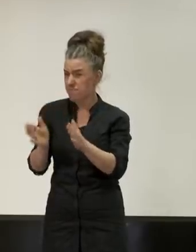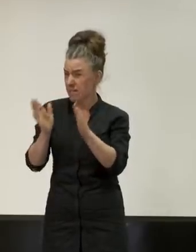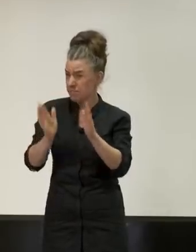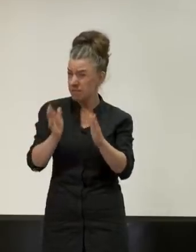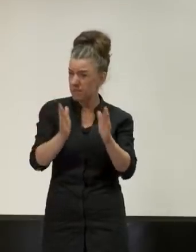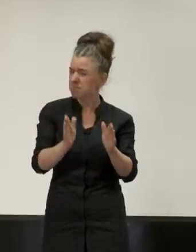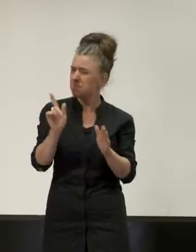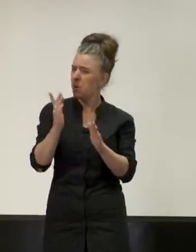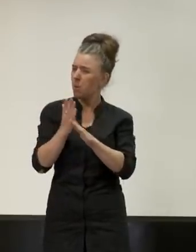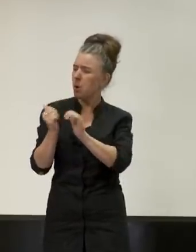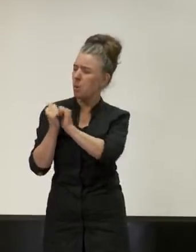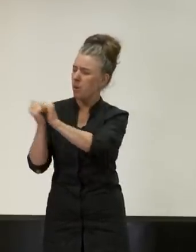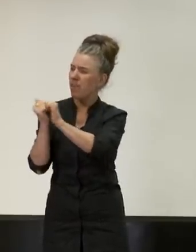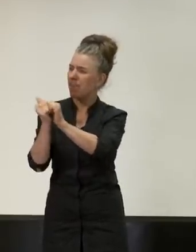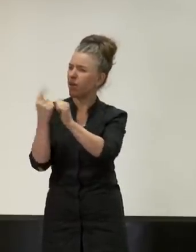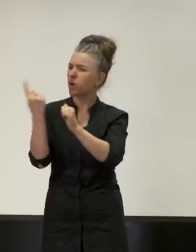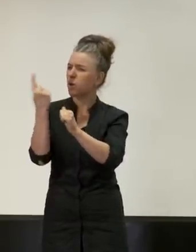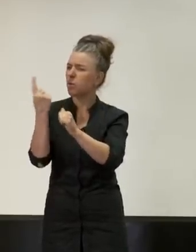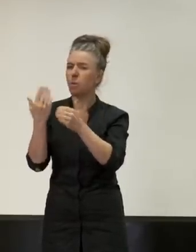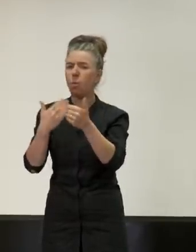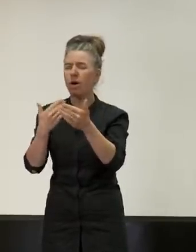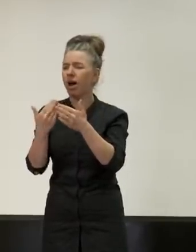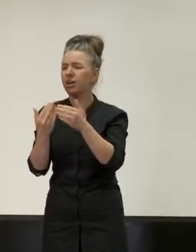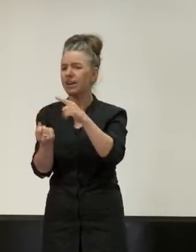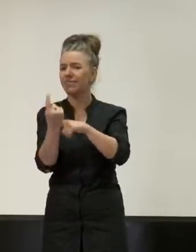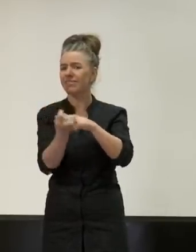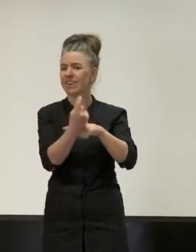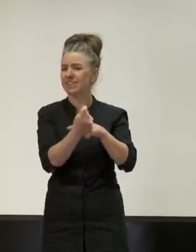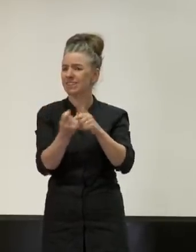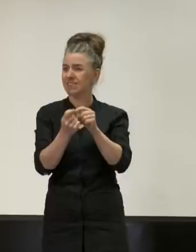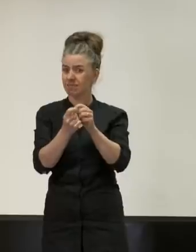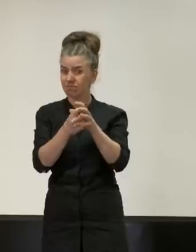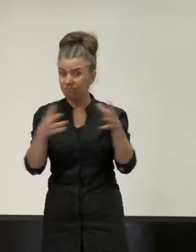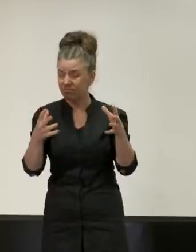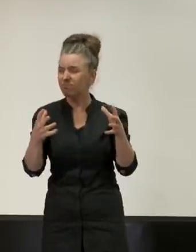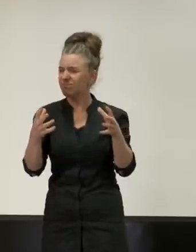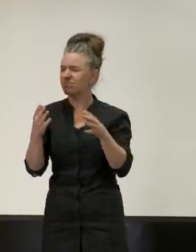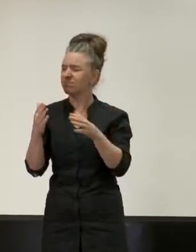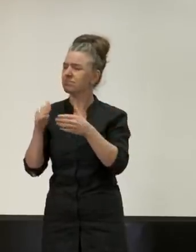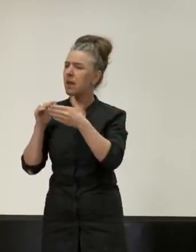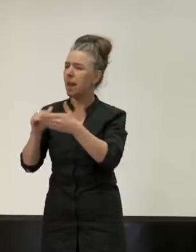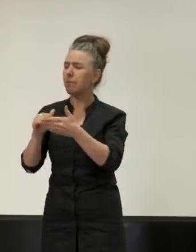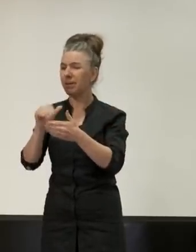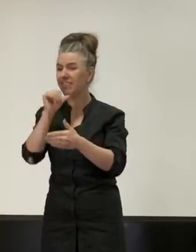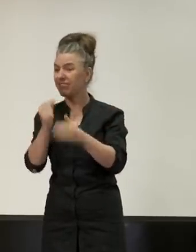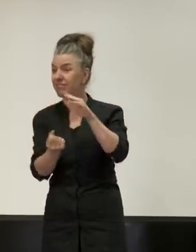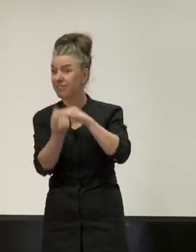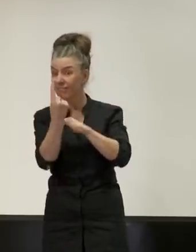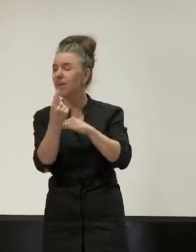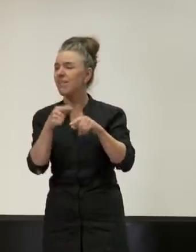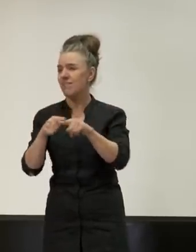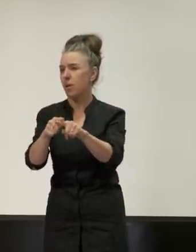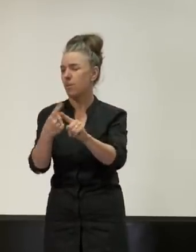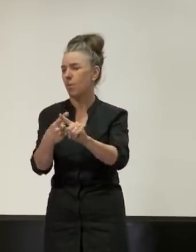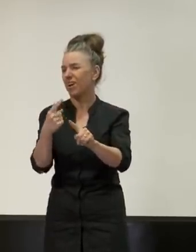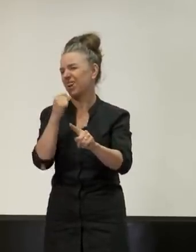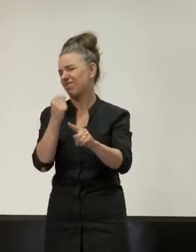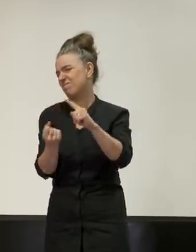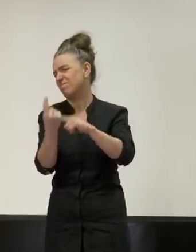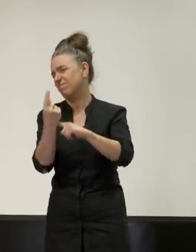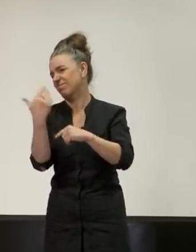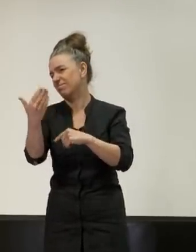with industry who work in large events on in order to better support and facilitate future contact tracing if it's